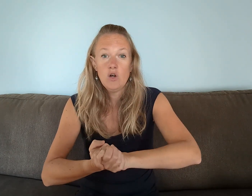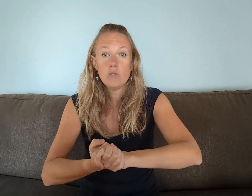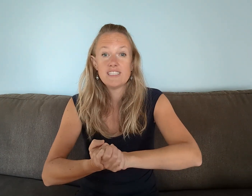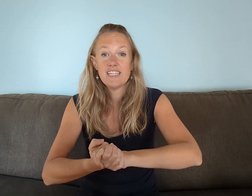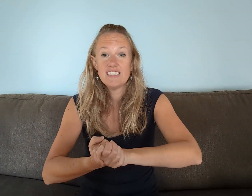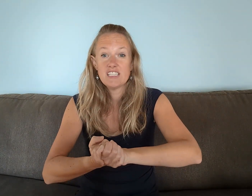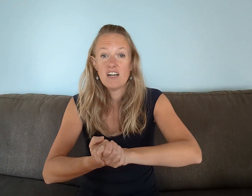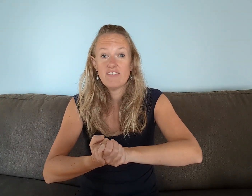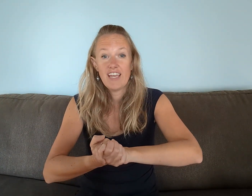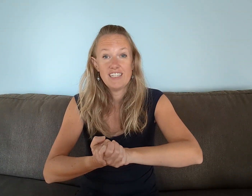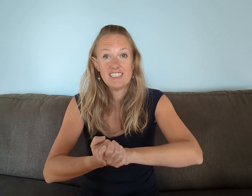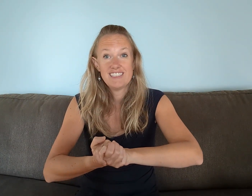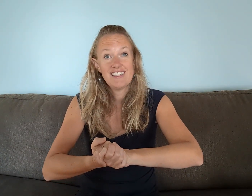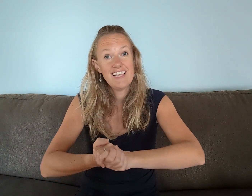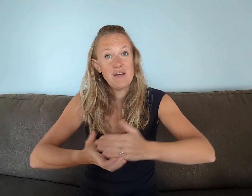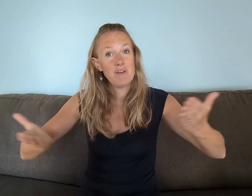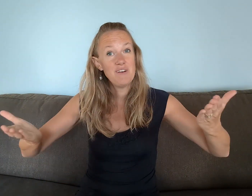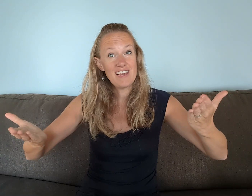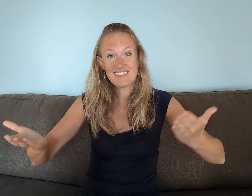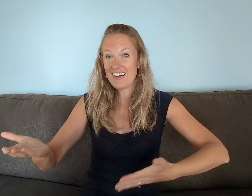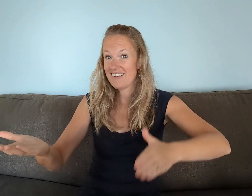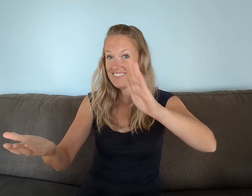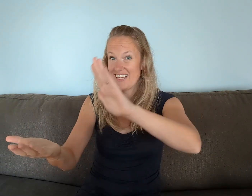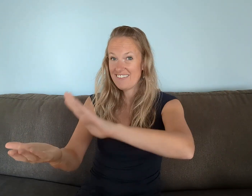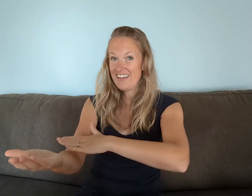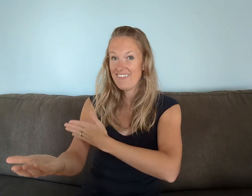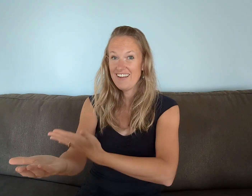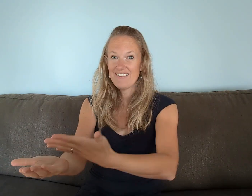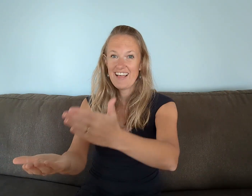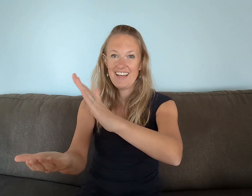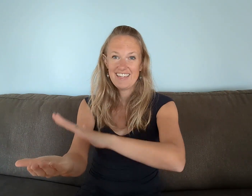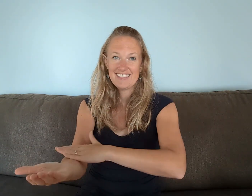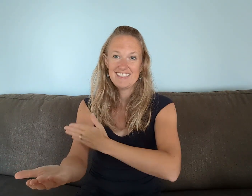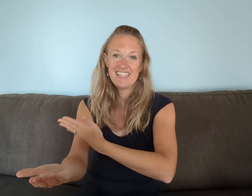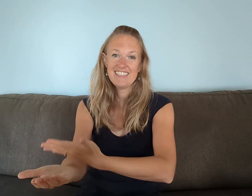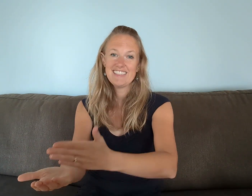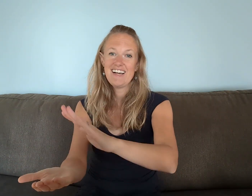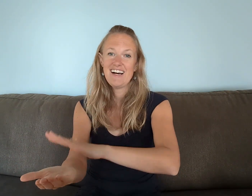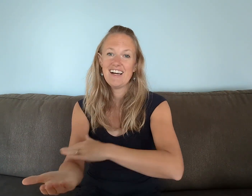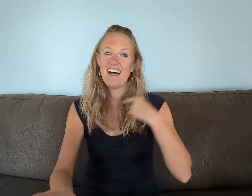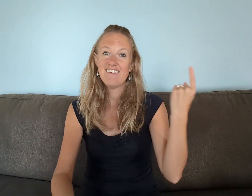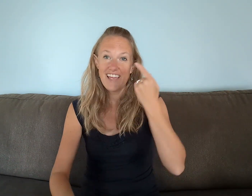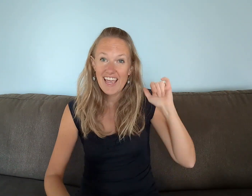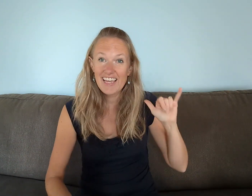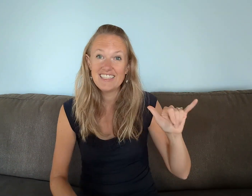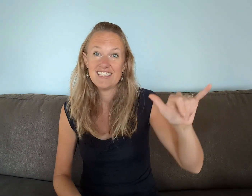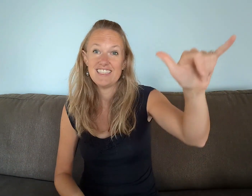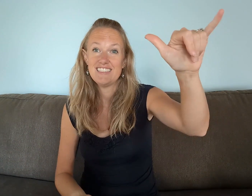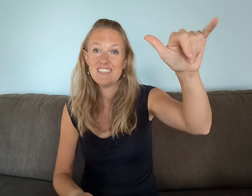We'll sing a song of ages to the Lamb. We know that sign already, right? Or that line. To sing a song of ages